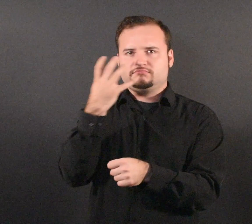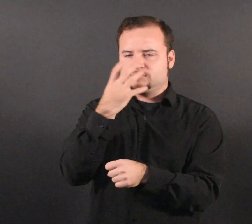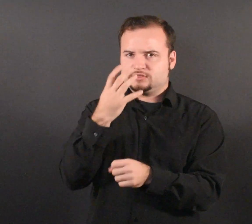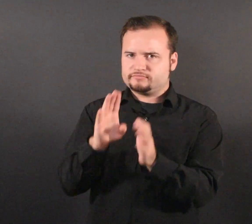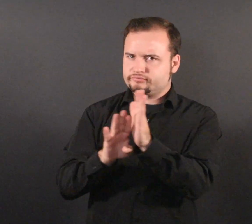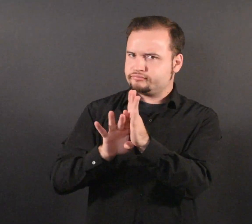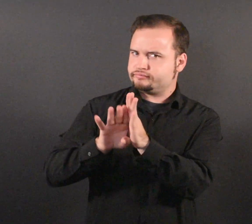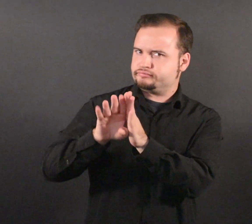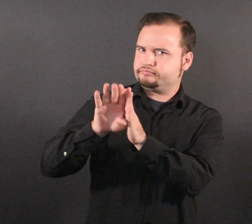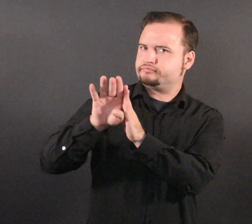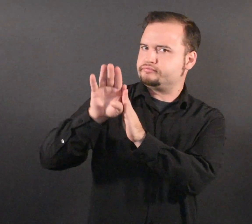occupations